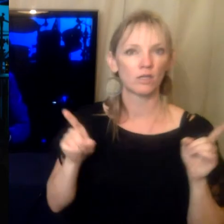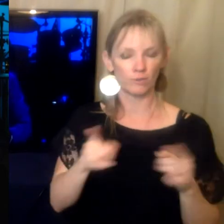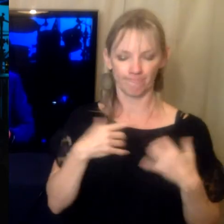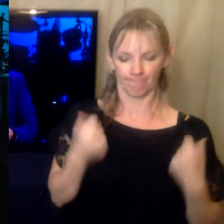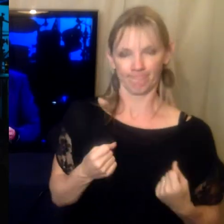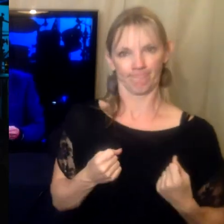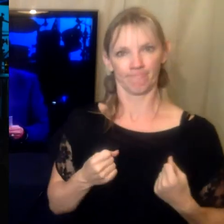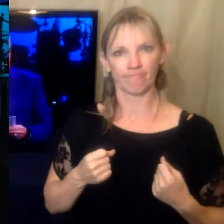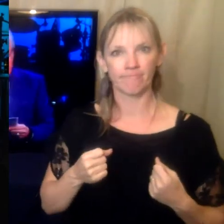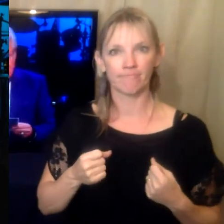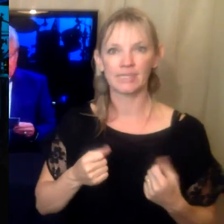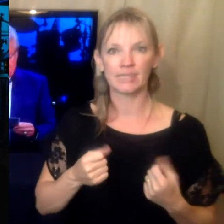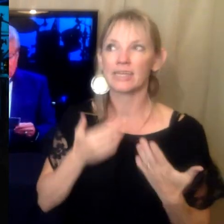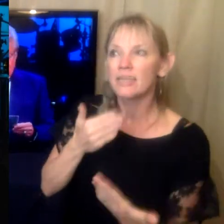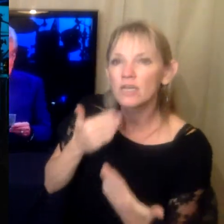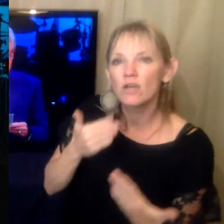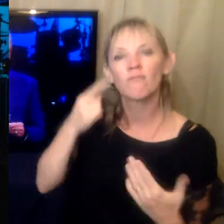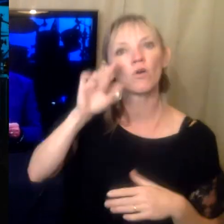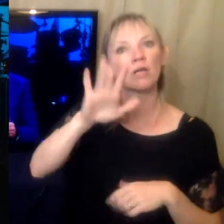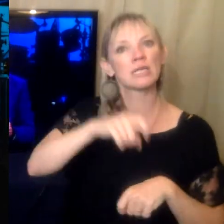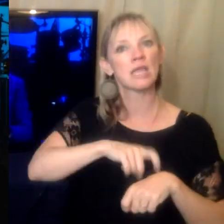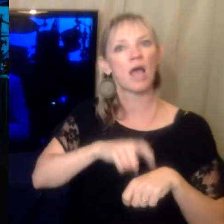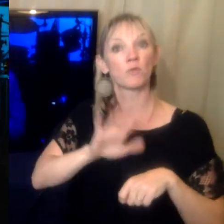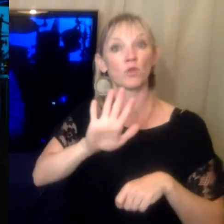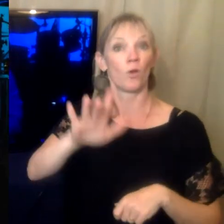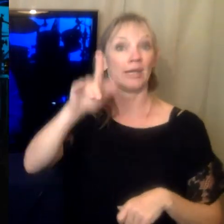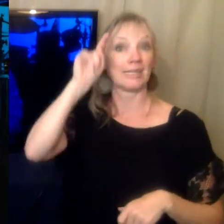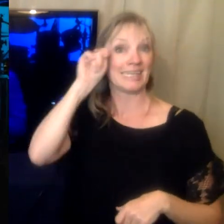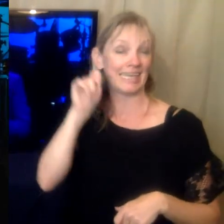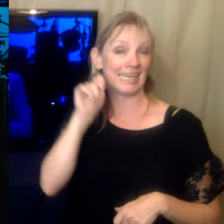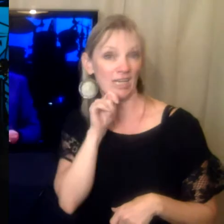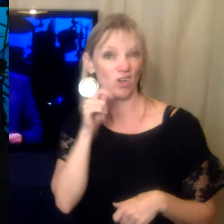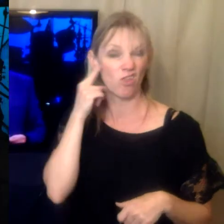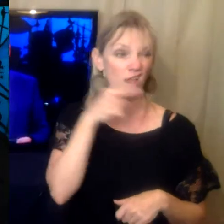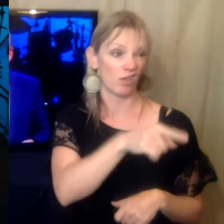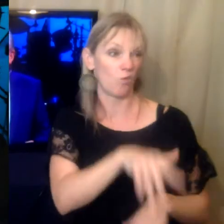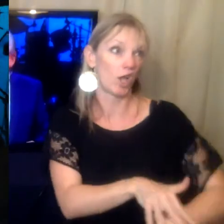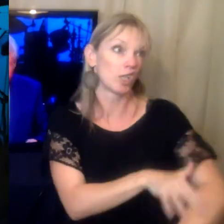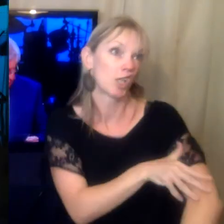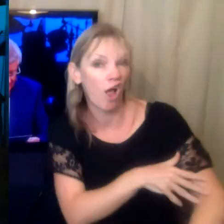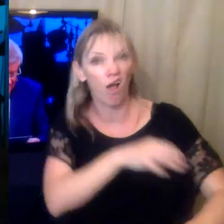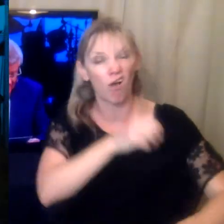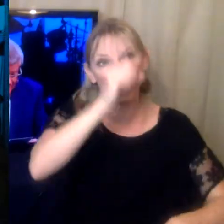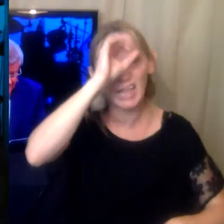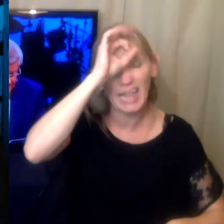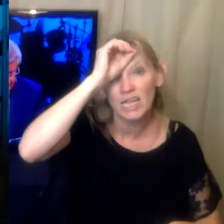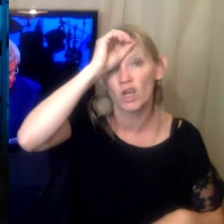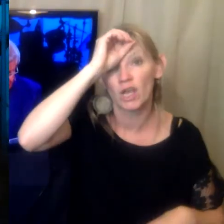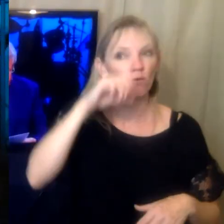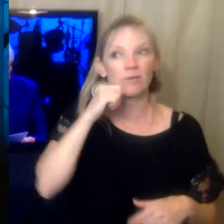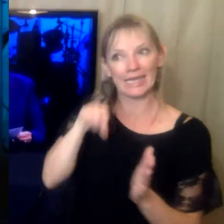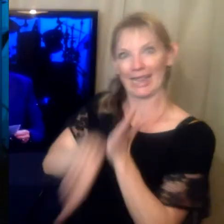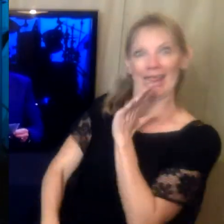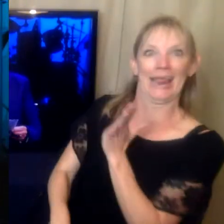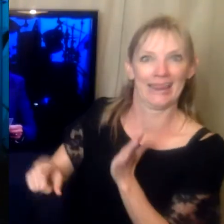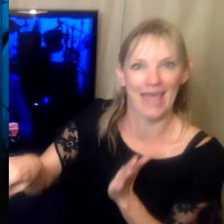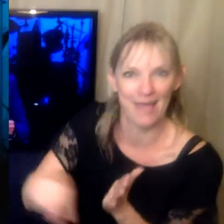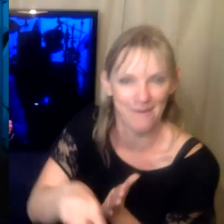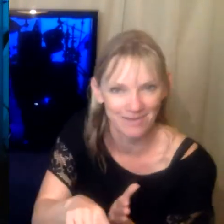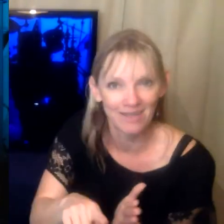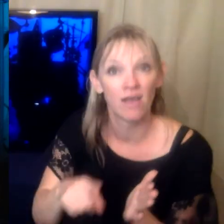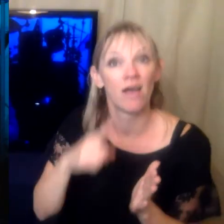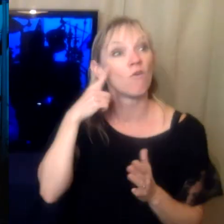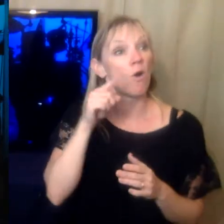your insensitive teenager thought you were slow, ignorant, or irrelevant, and you didn't commit murder. For the